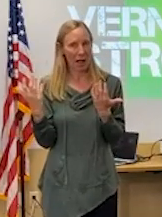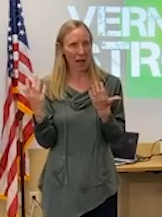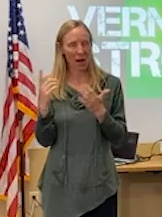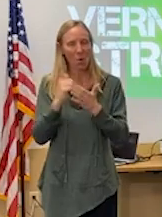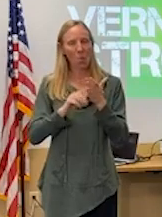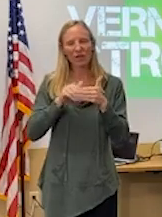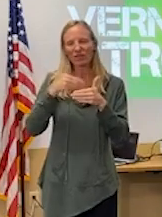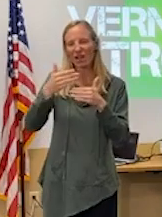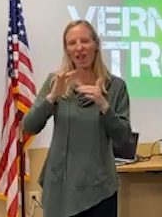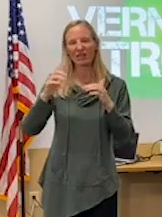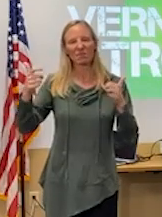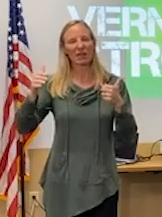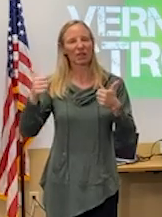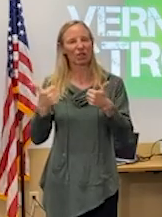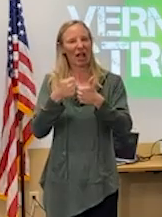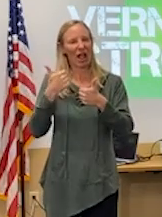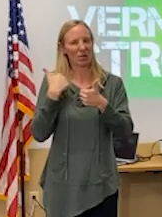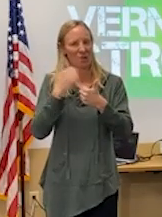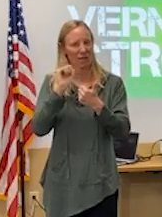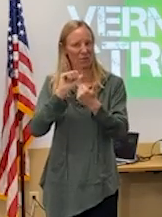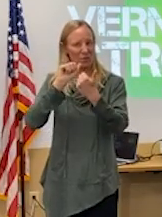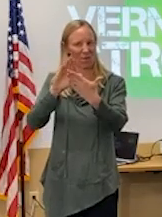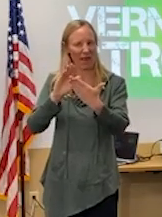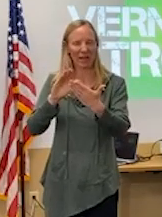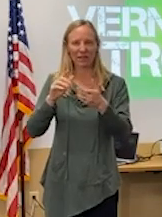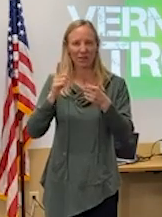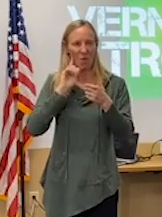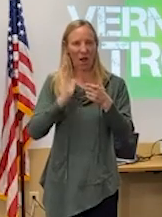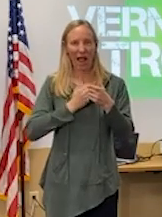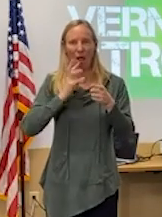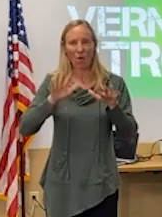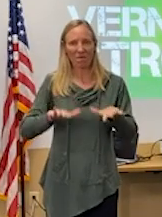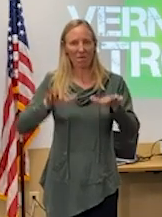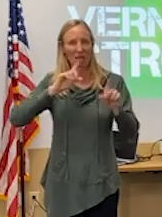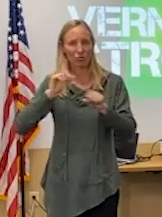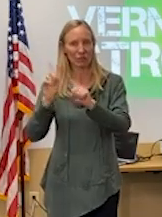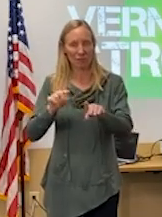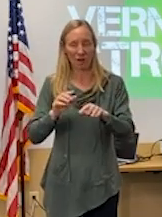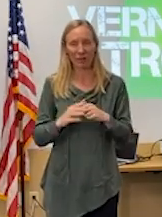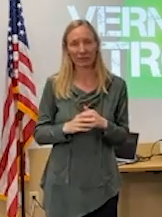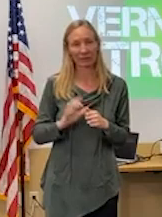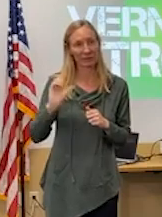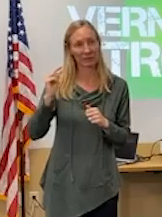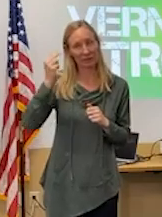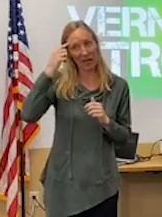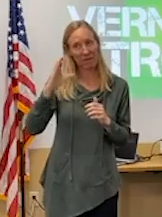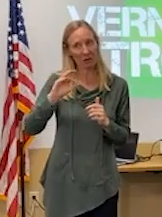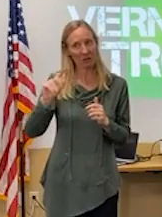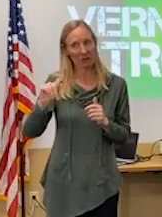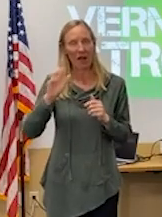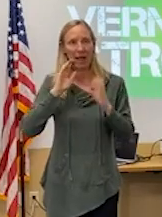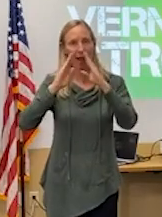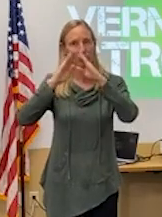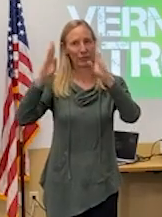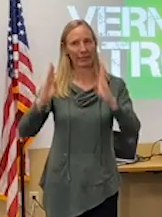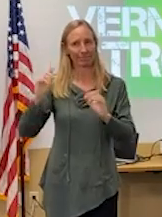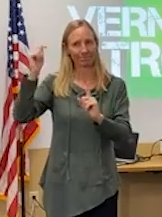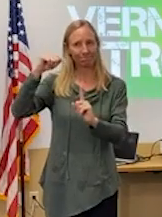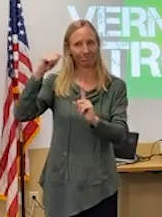big challenge that we'll be facing in the state's flood response in the next month? I think it's an ongoing challenge, and it's housing. And